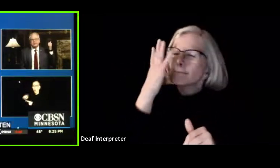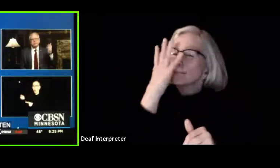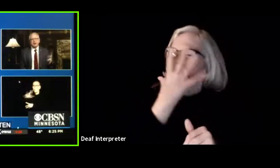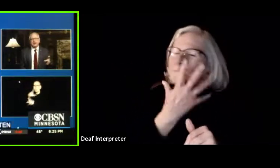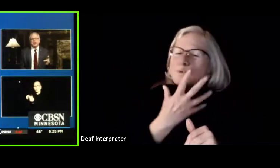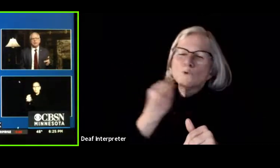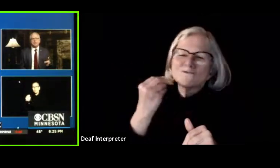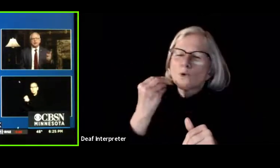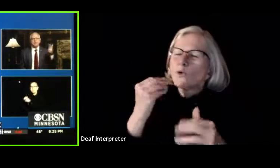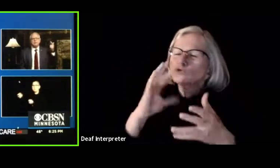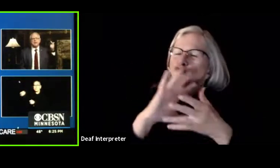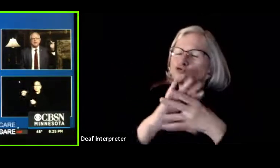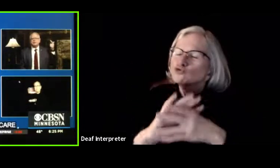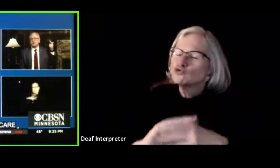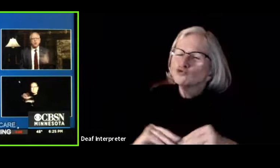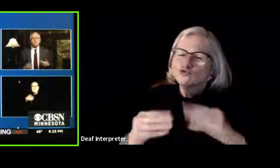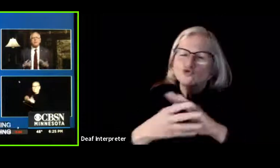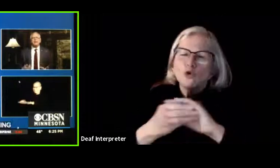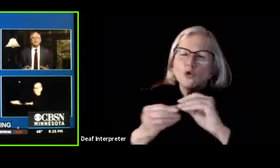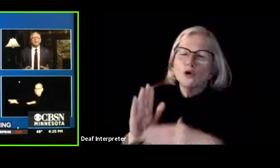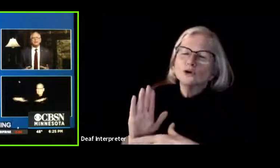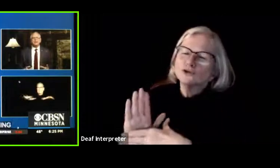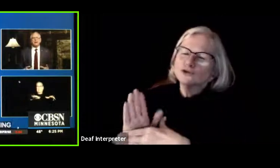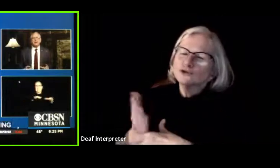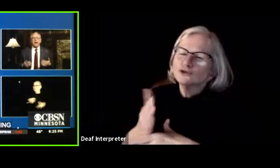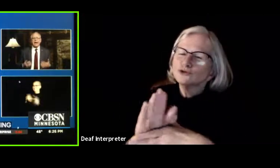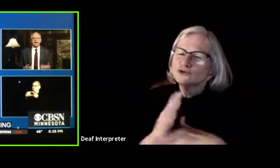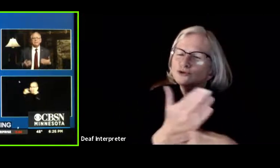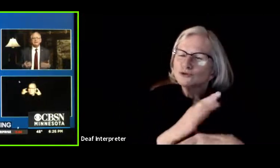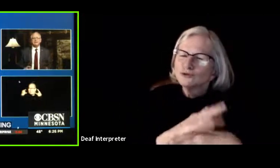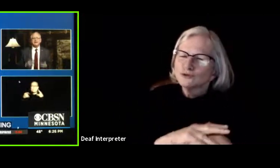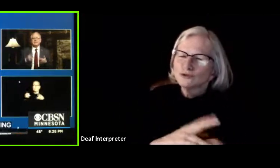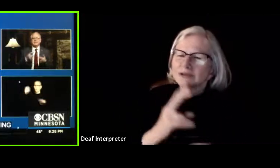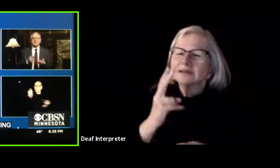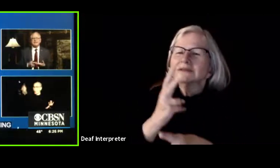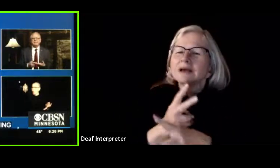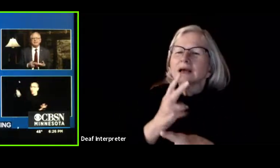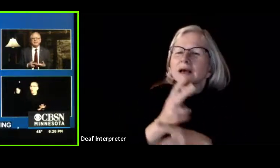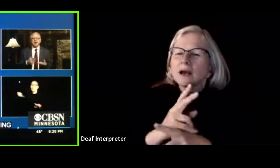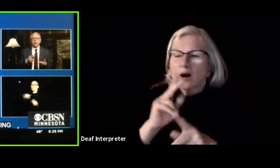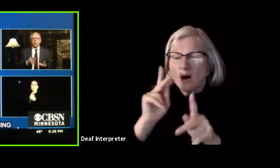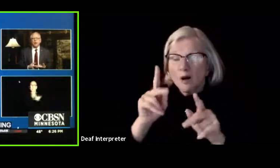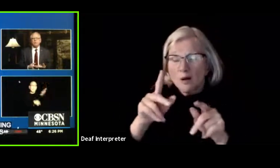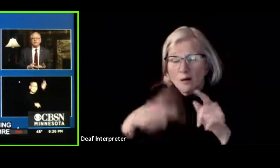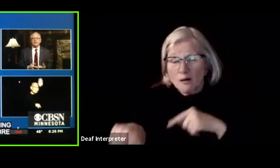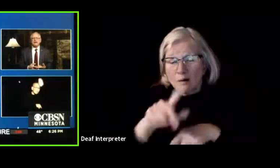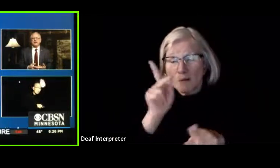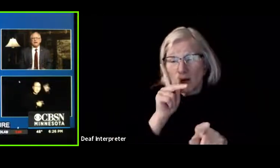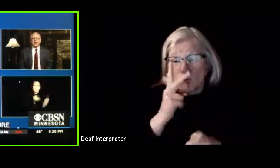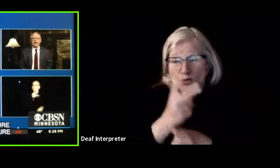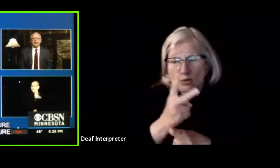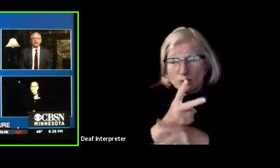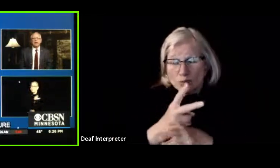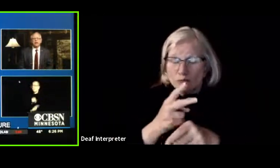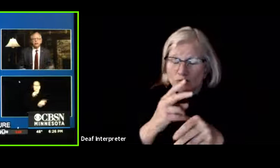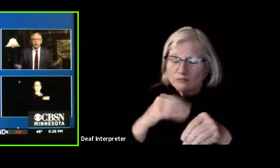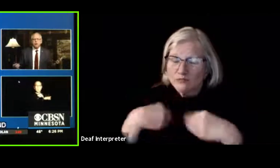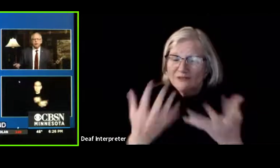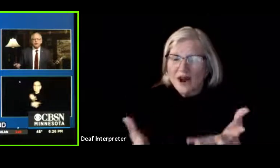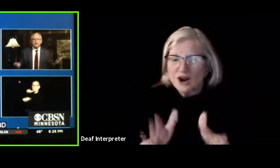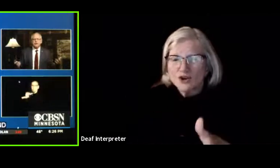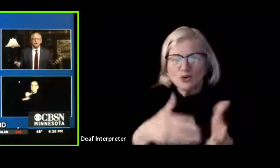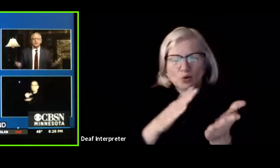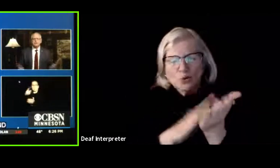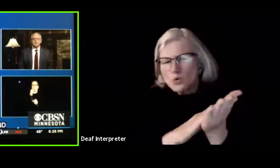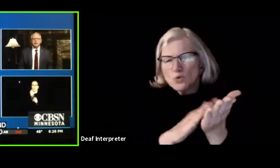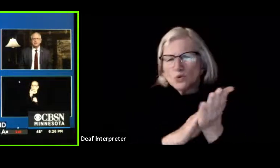that frontline workers and made sure so many of us had a place of safety, well-being, and growth